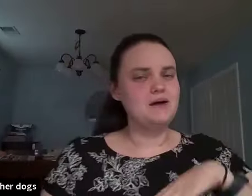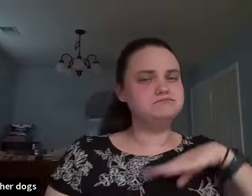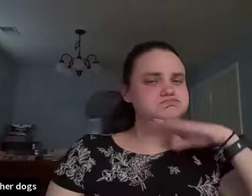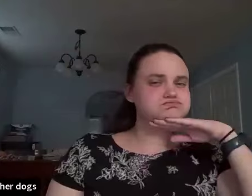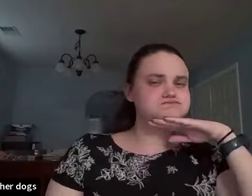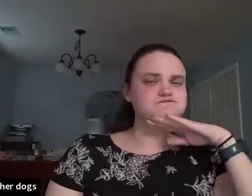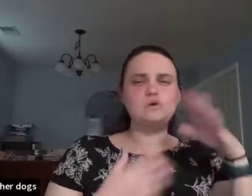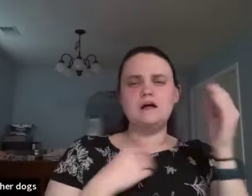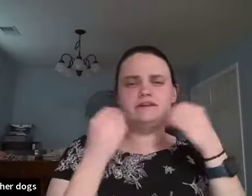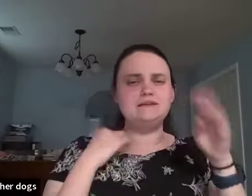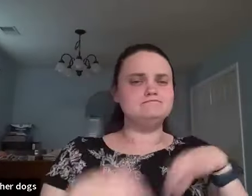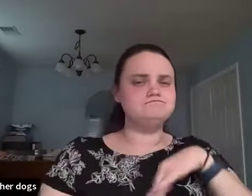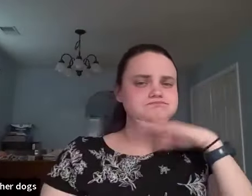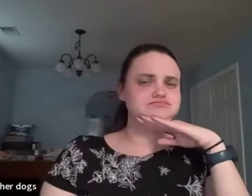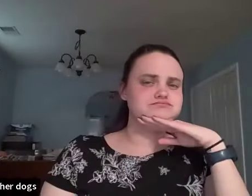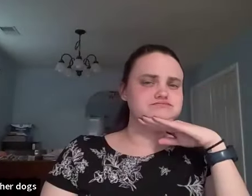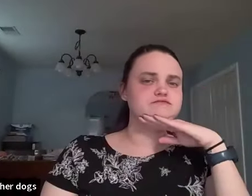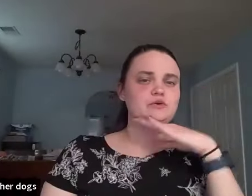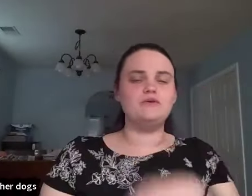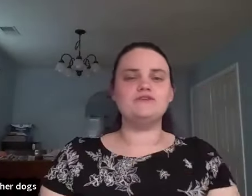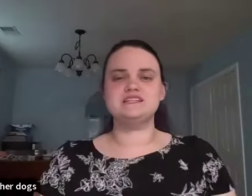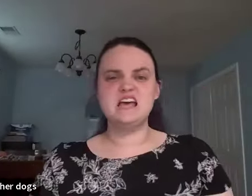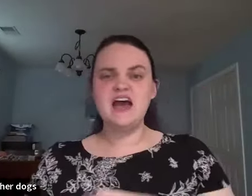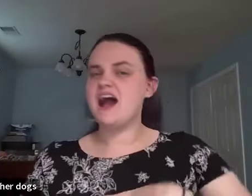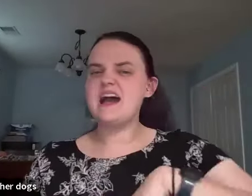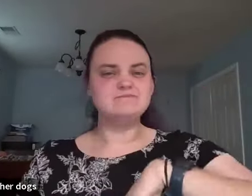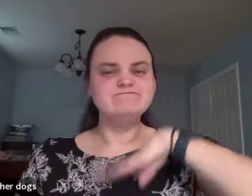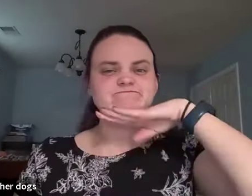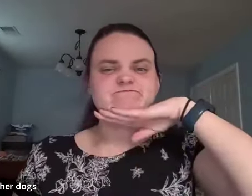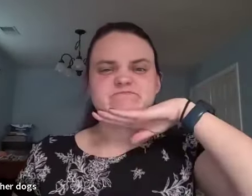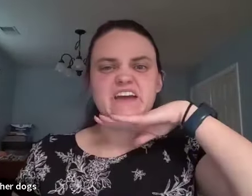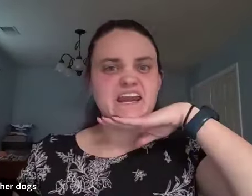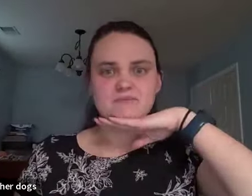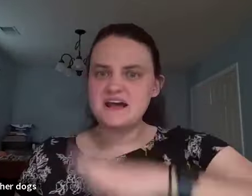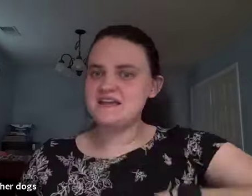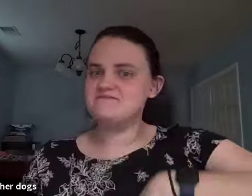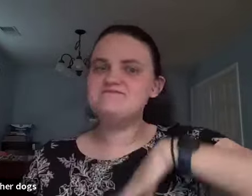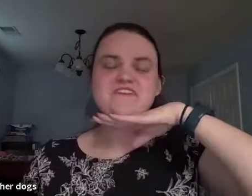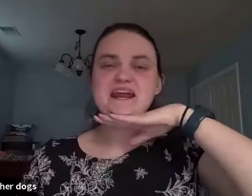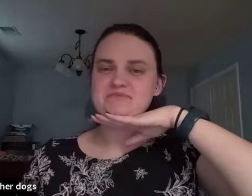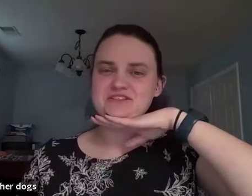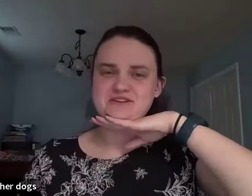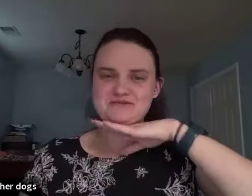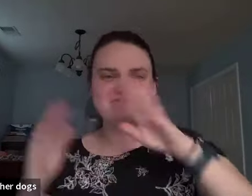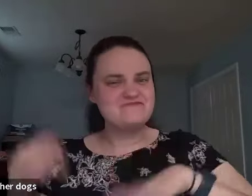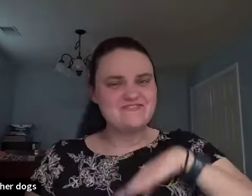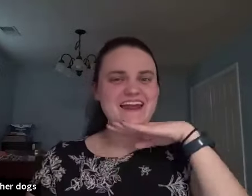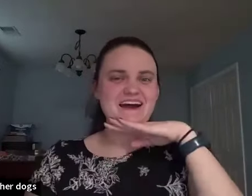I'm full, I've eaten full versus I am fed up. I am fed up with you. Fed